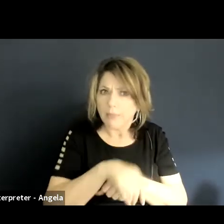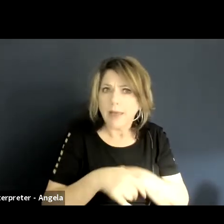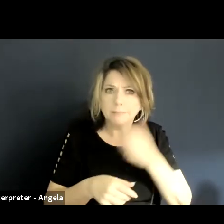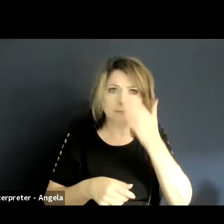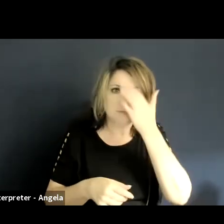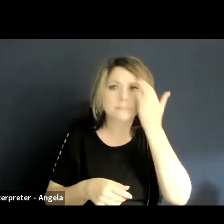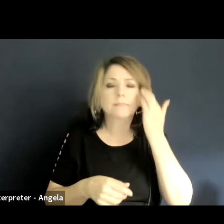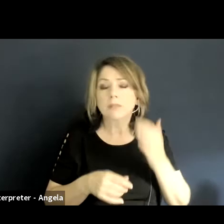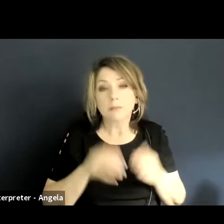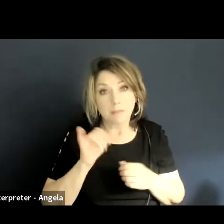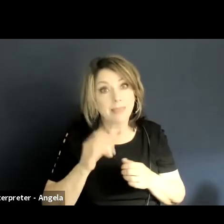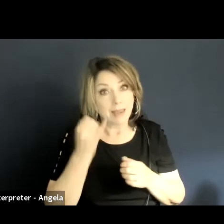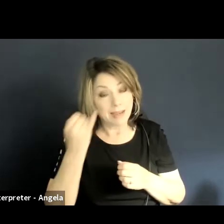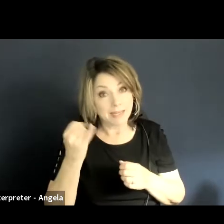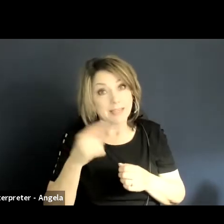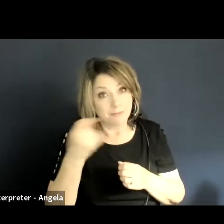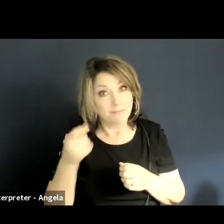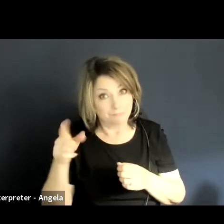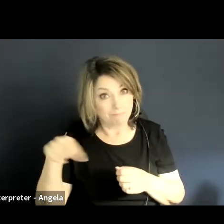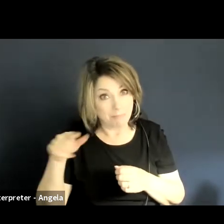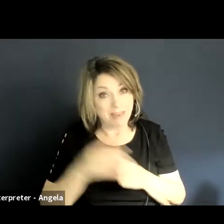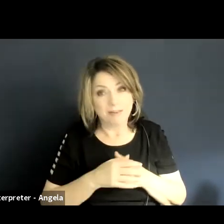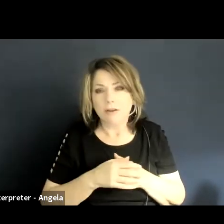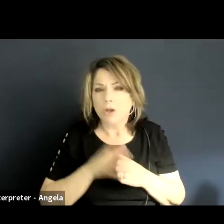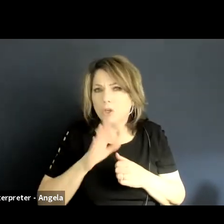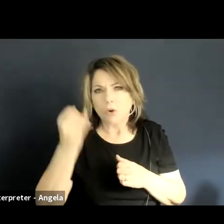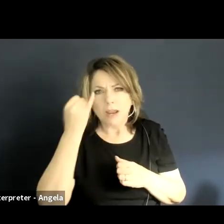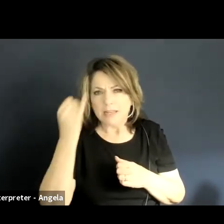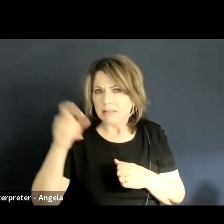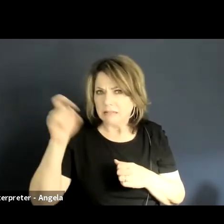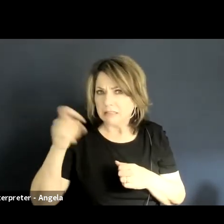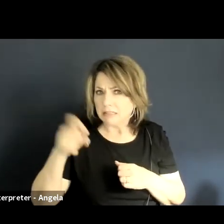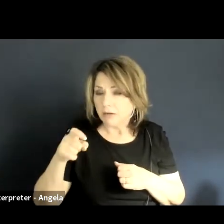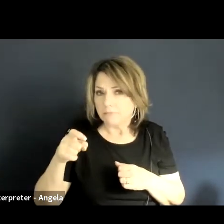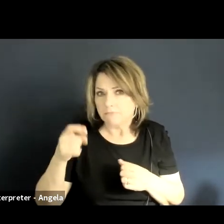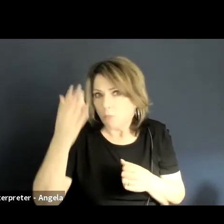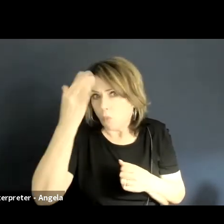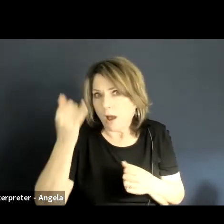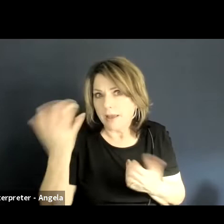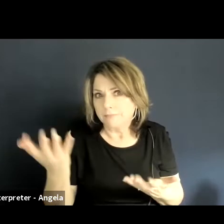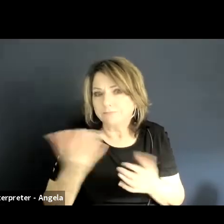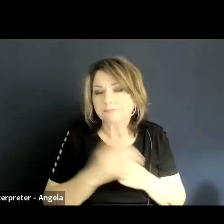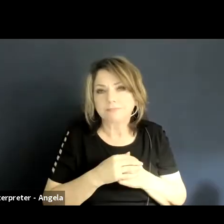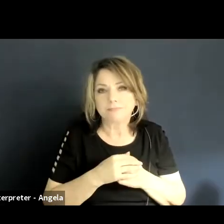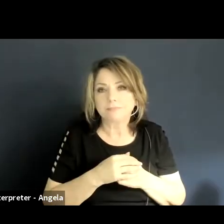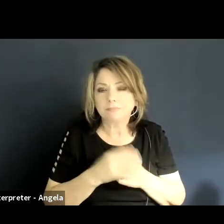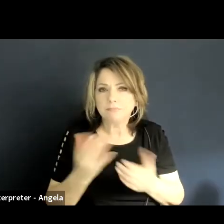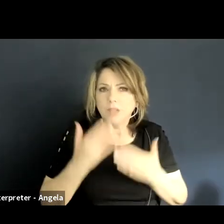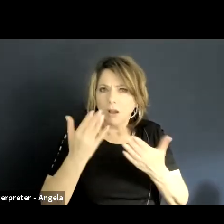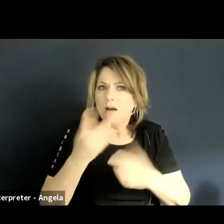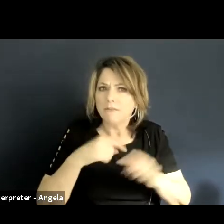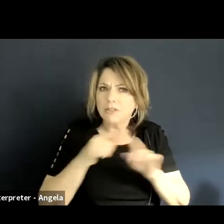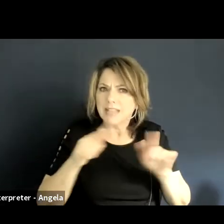that's where that idea came from. Why is your idea necessary? If you want to offer a sign language class